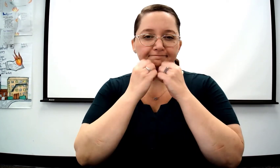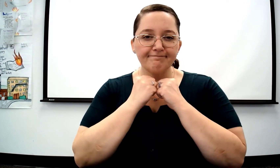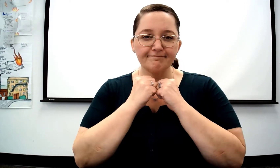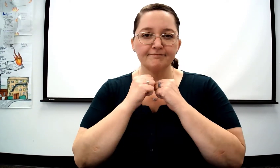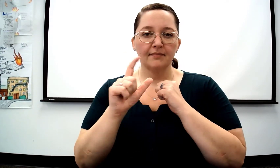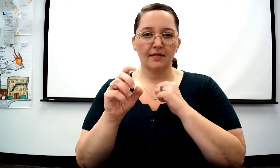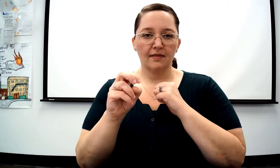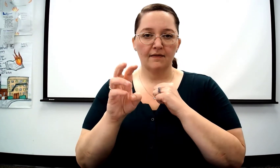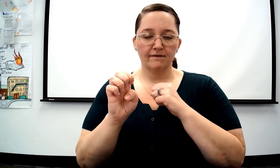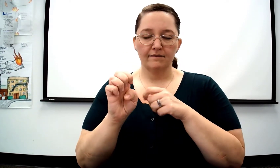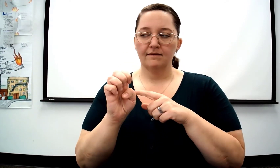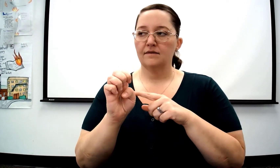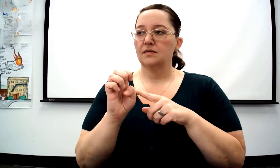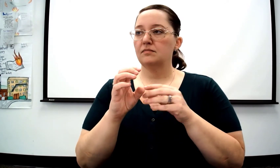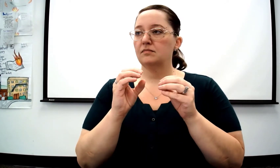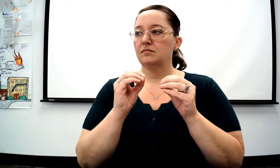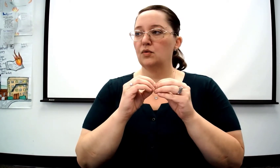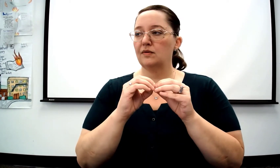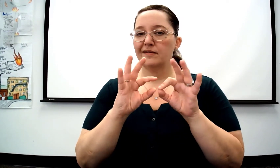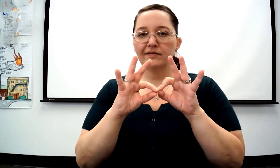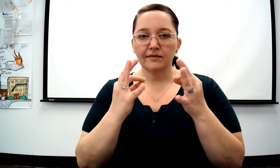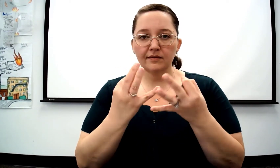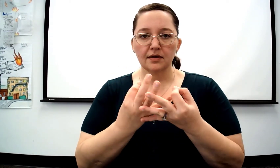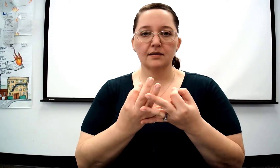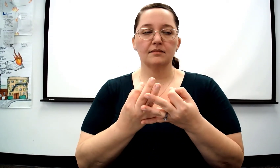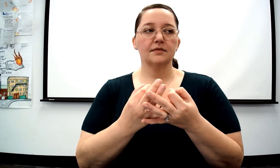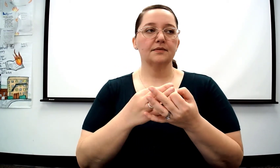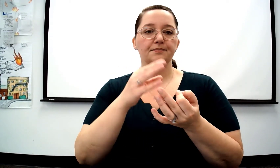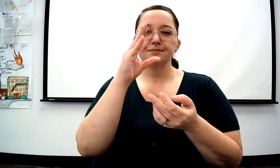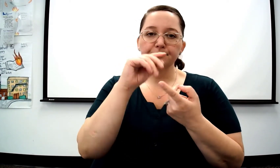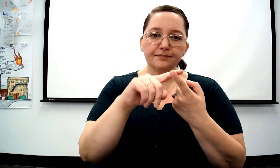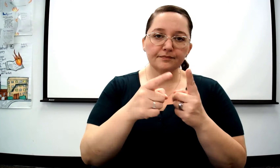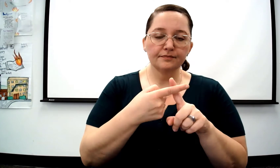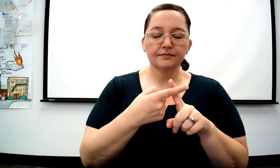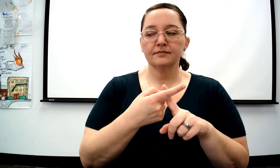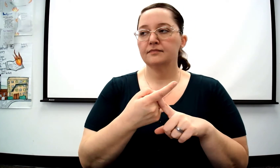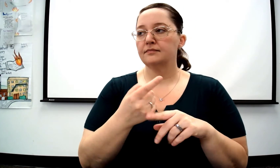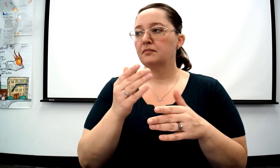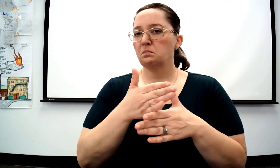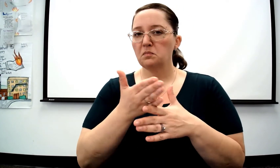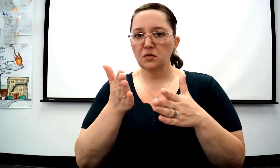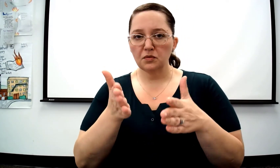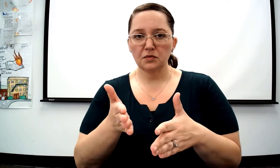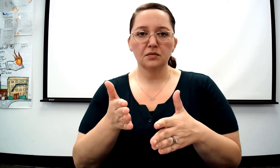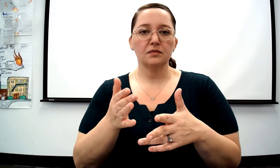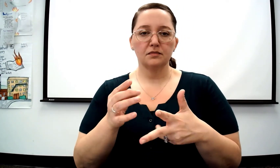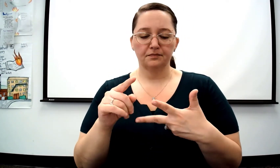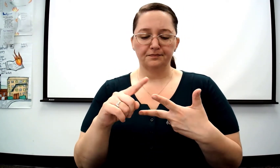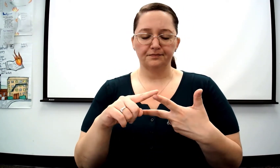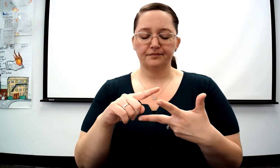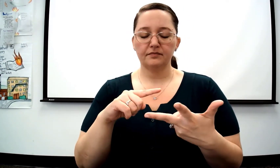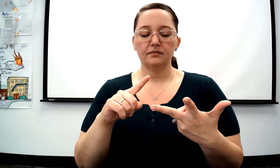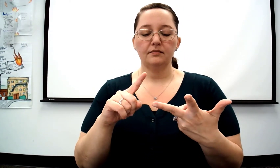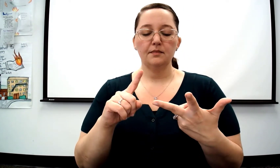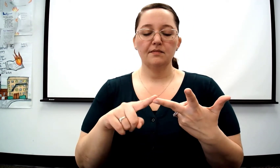more caring, from the heart, like with family, your boyfriend, your partner, so